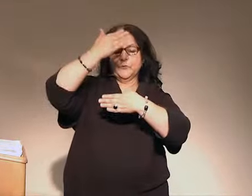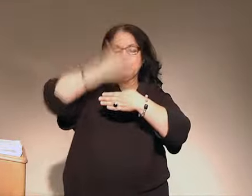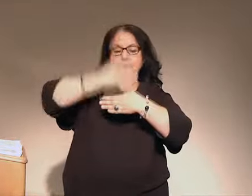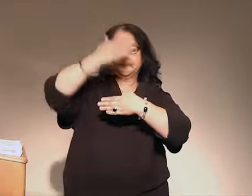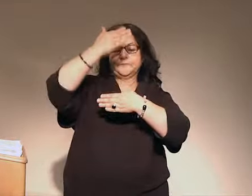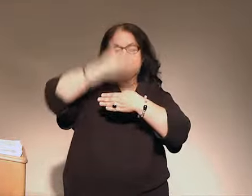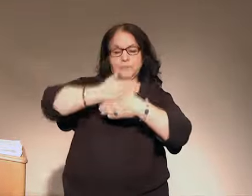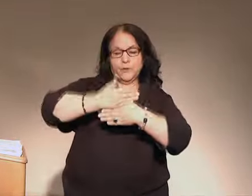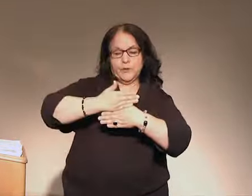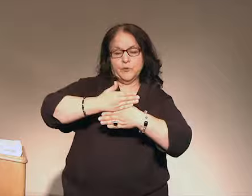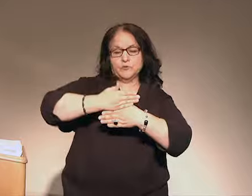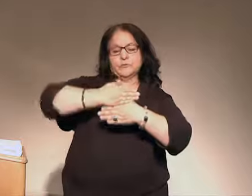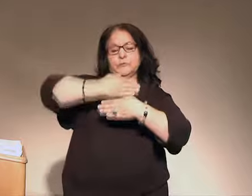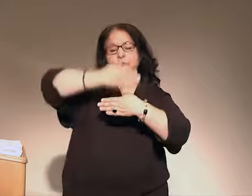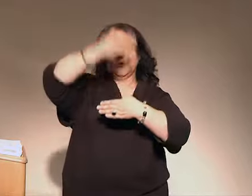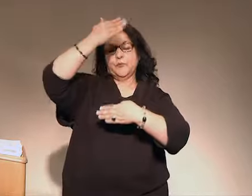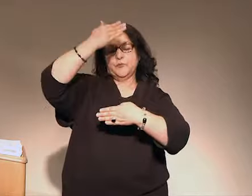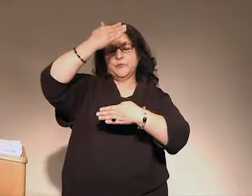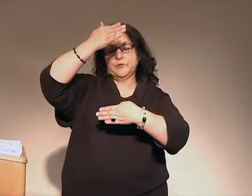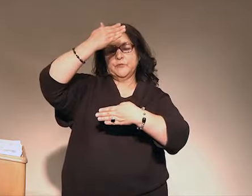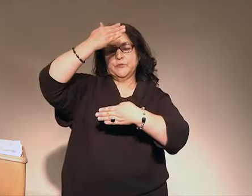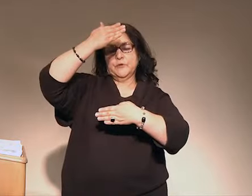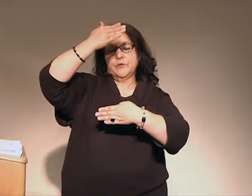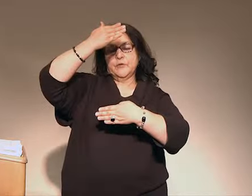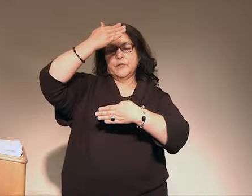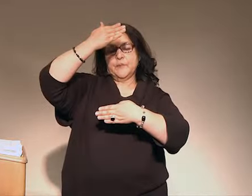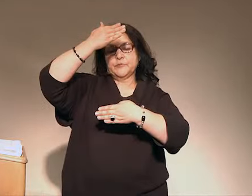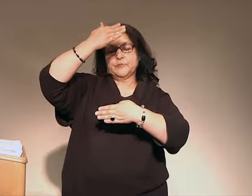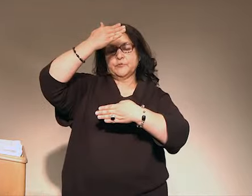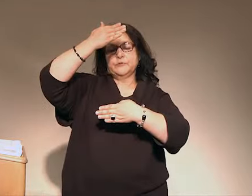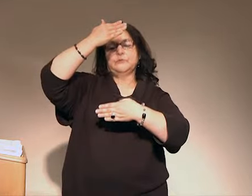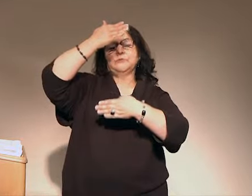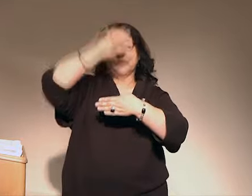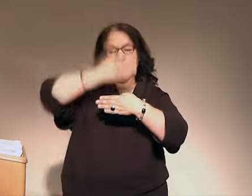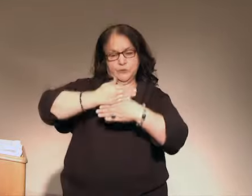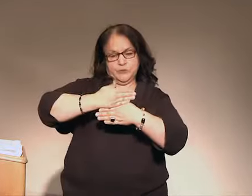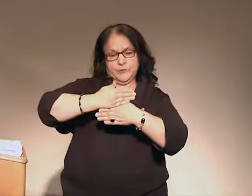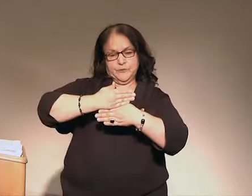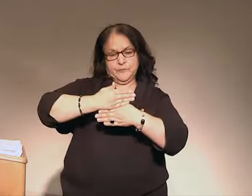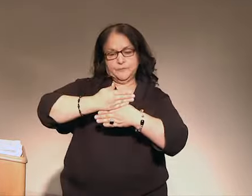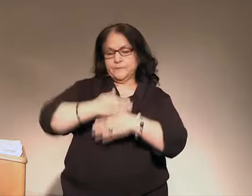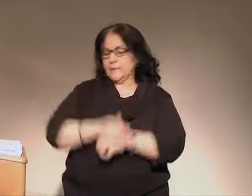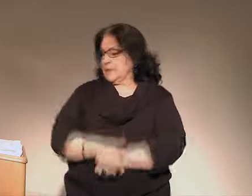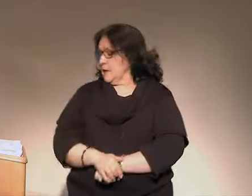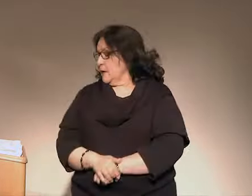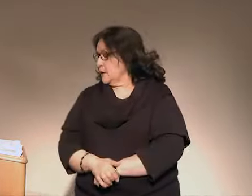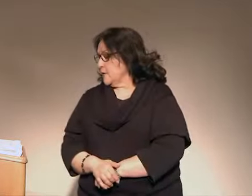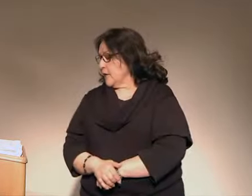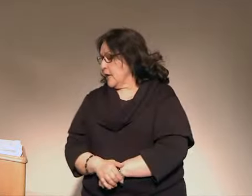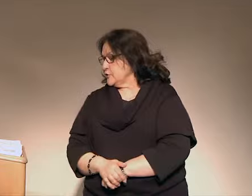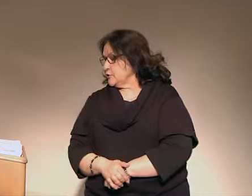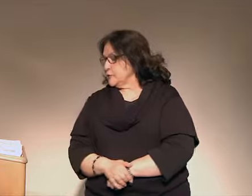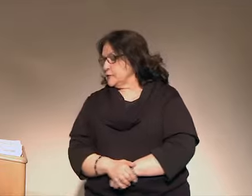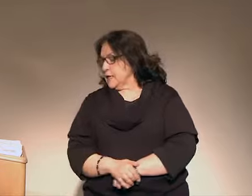Window. One motion, open the window. The opposite motion, close the window. Now the last row is